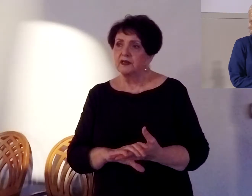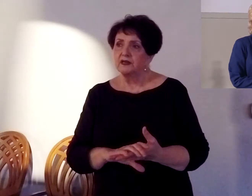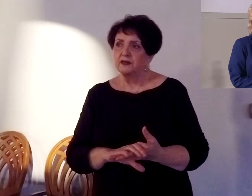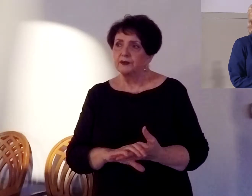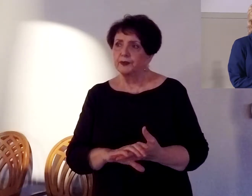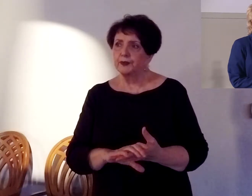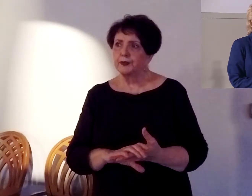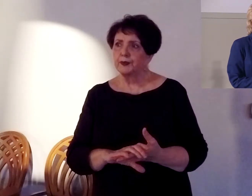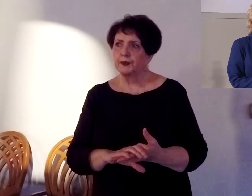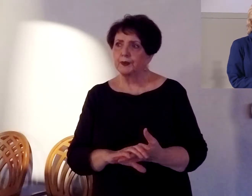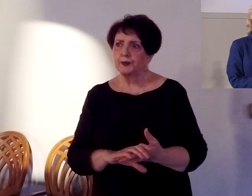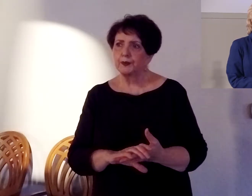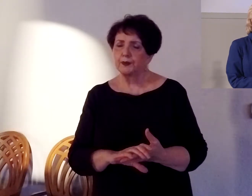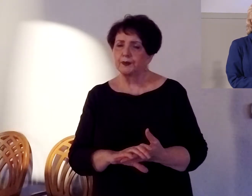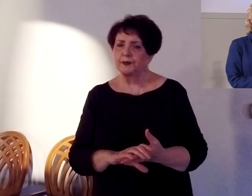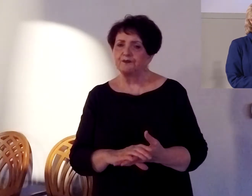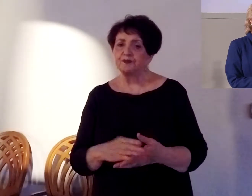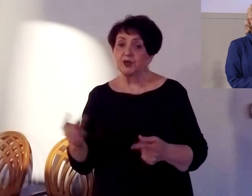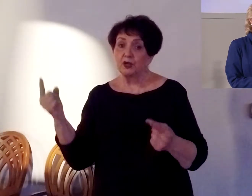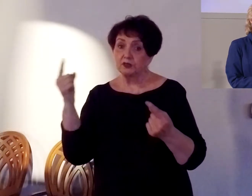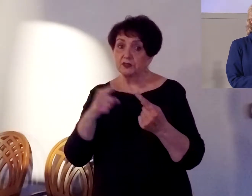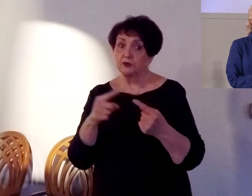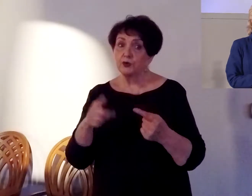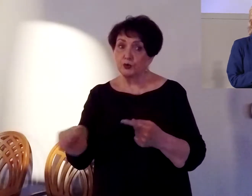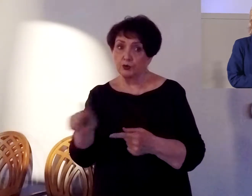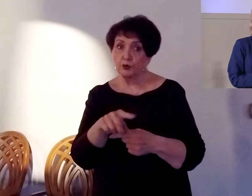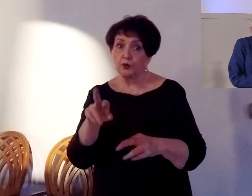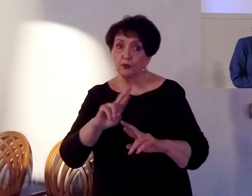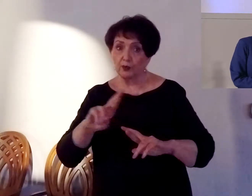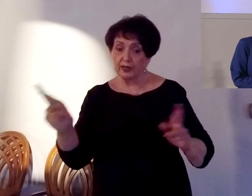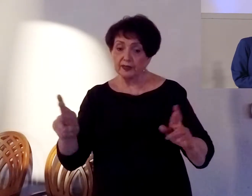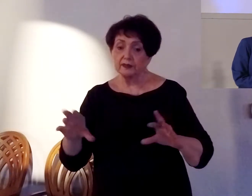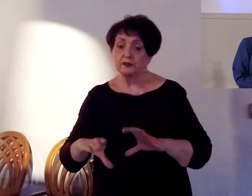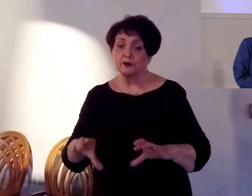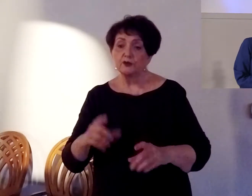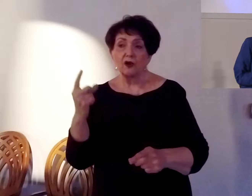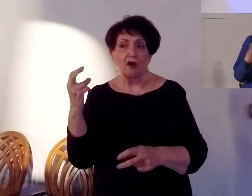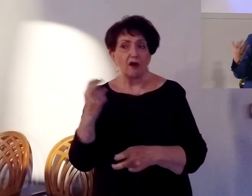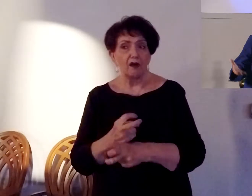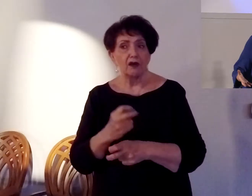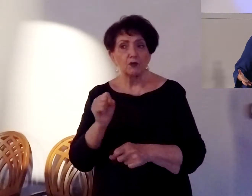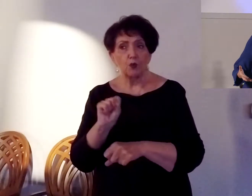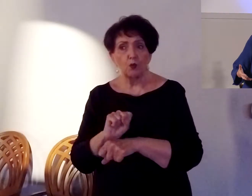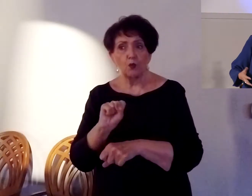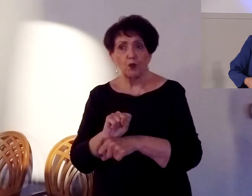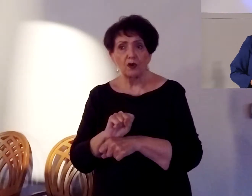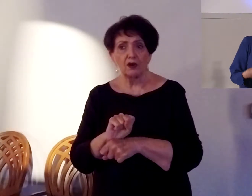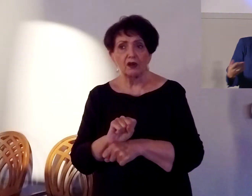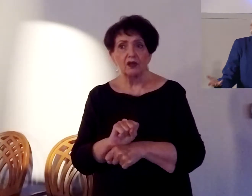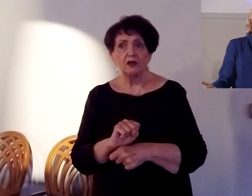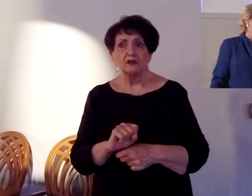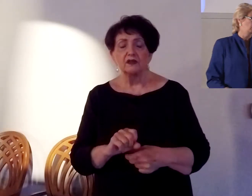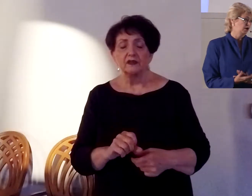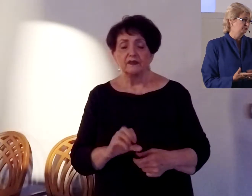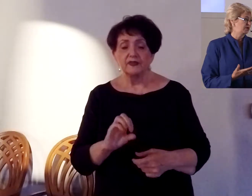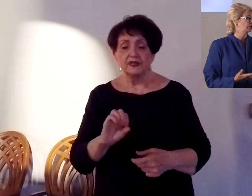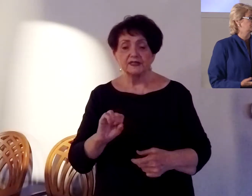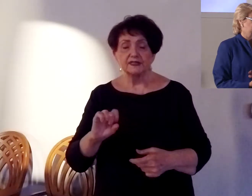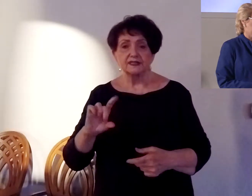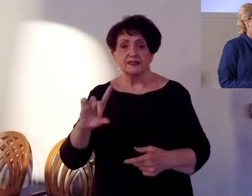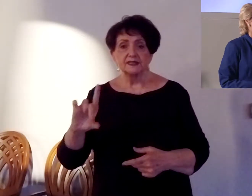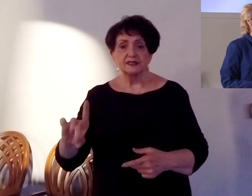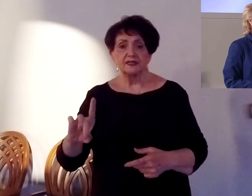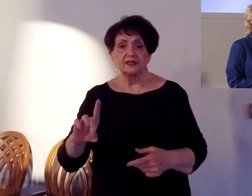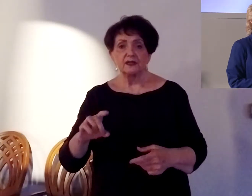that until you were ready to actually do the hard work, that the seed would fall on